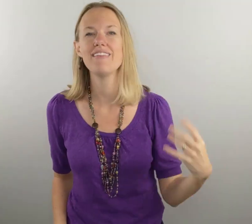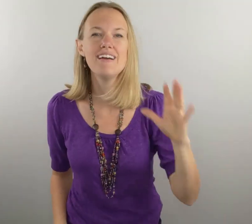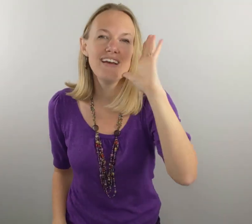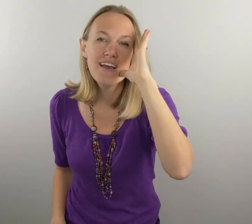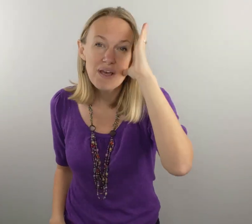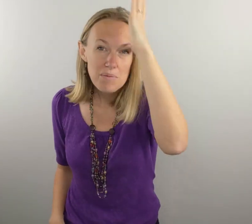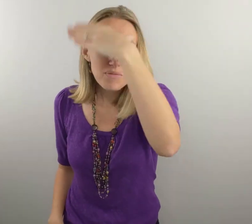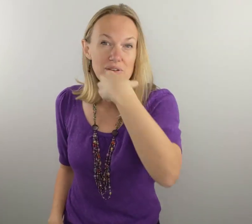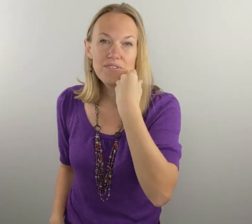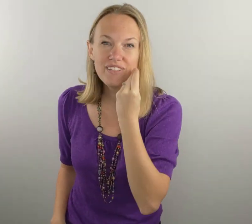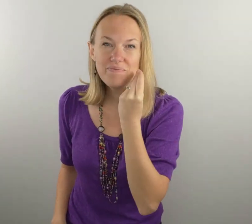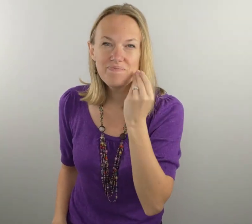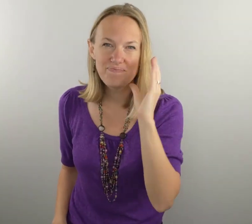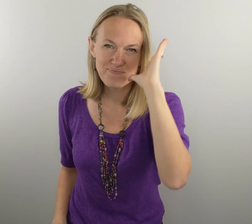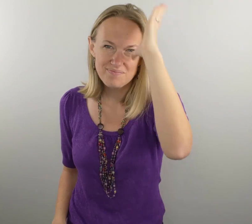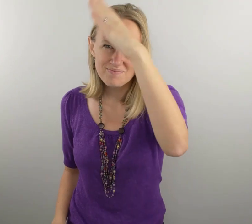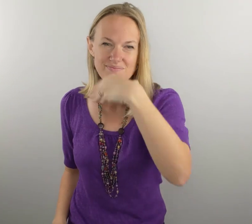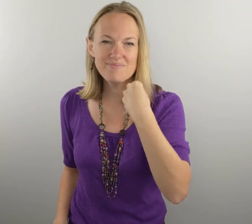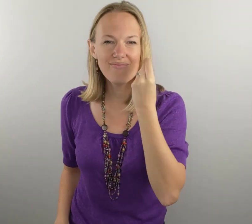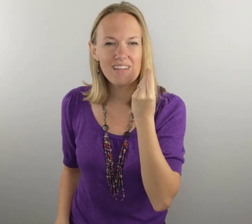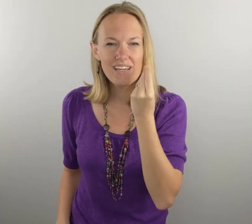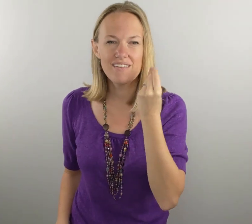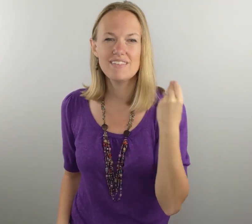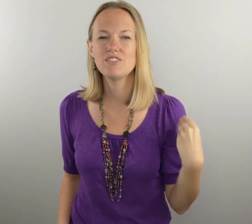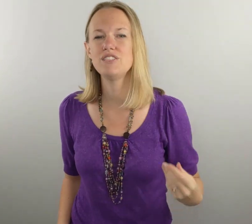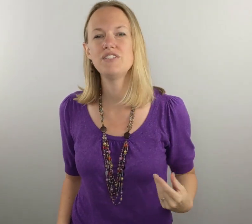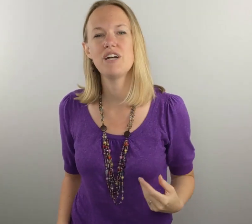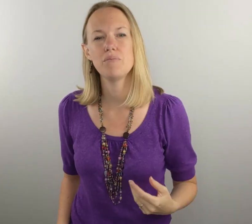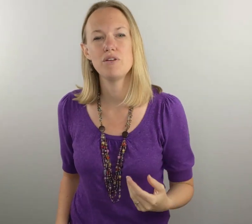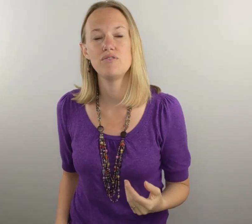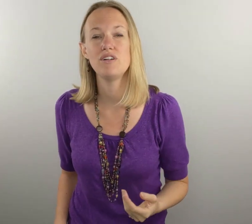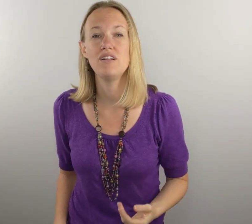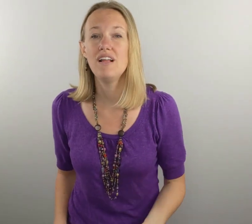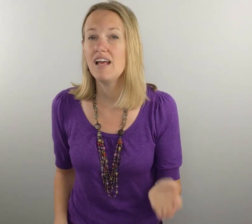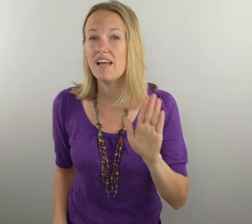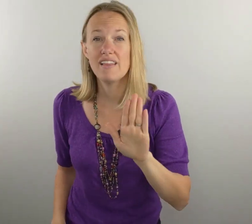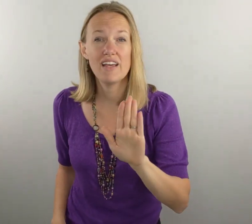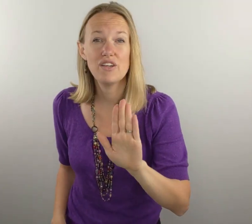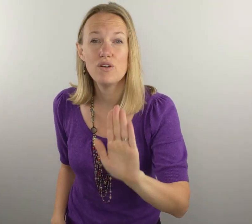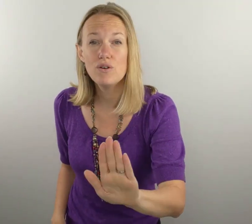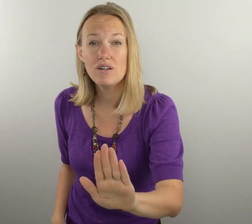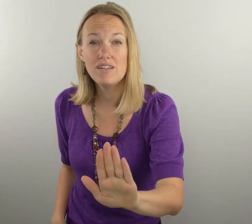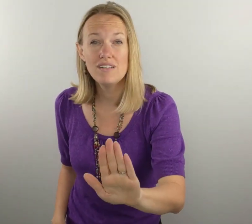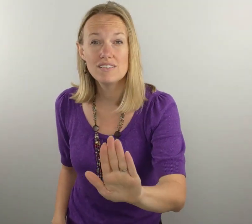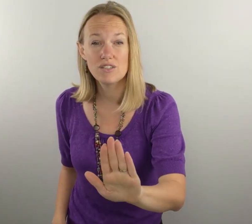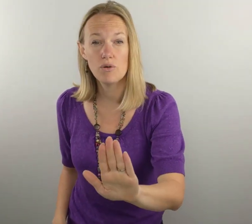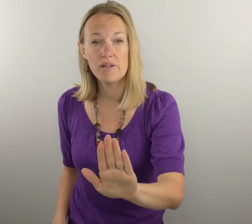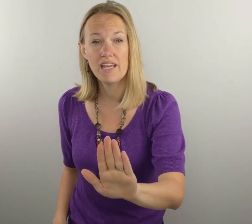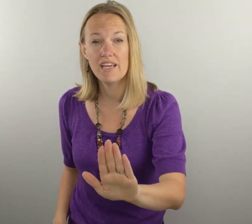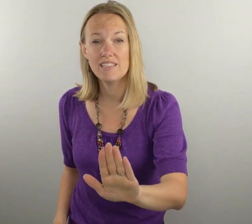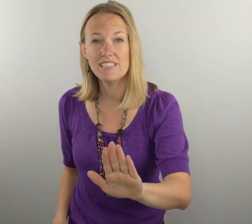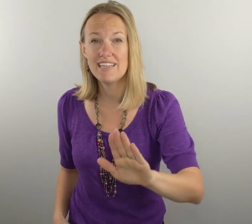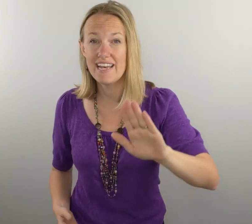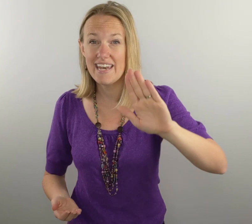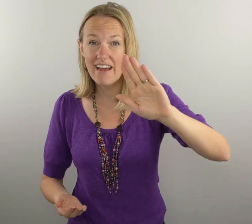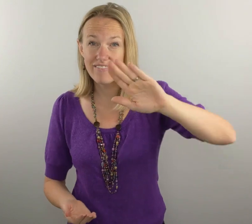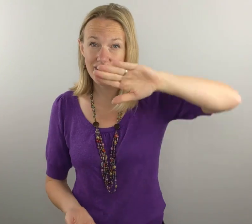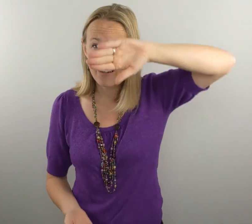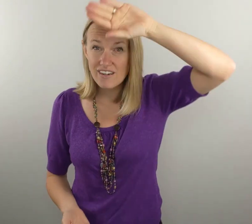there. Beautiful. Okay, when he told you you're not beautiful, and that you'll, so open hand, and then never.